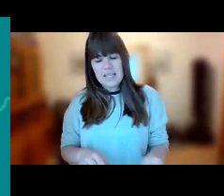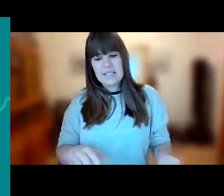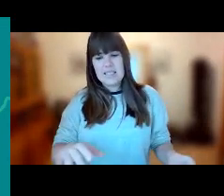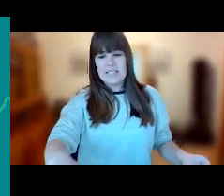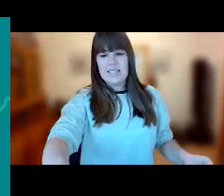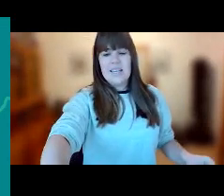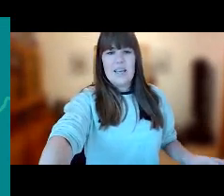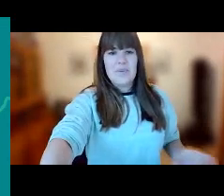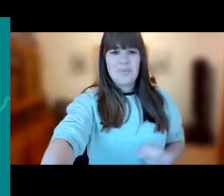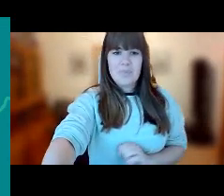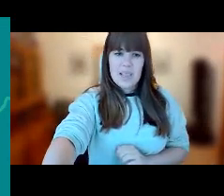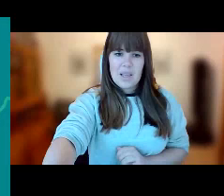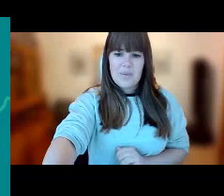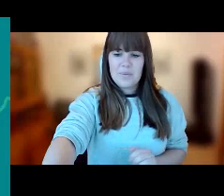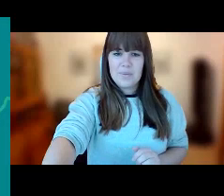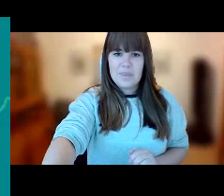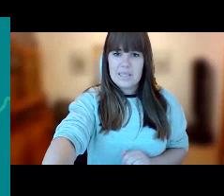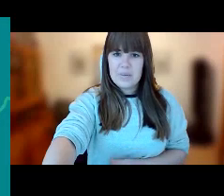this unless,